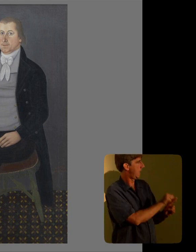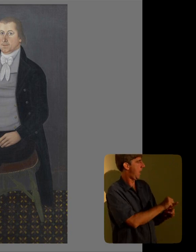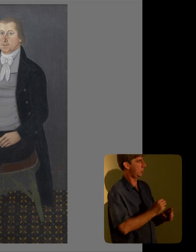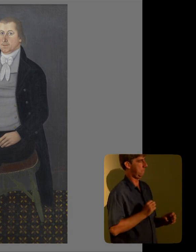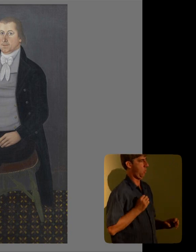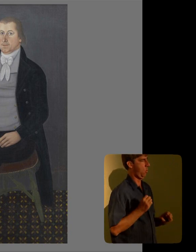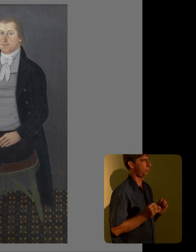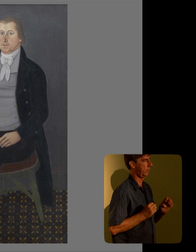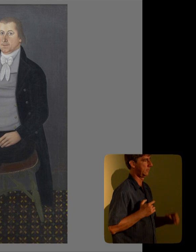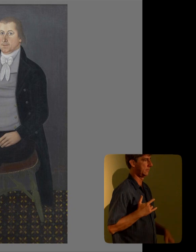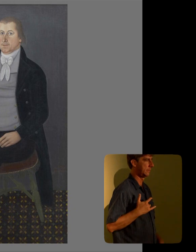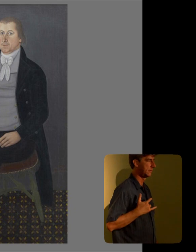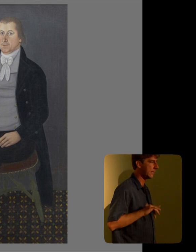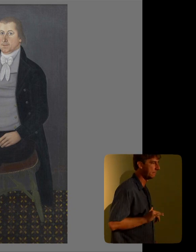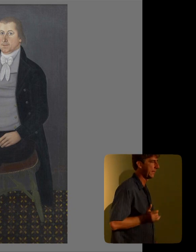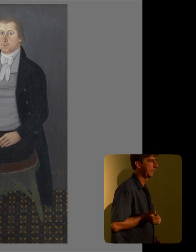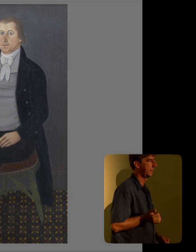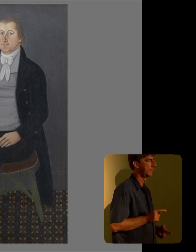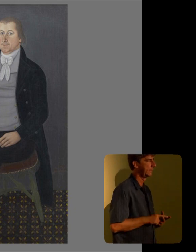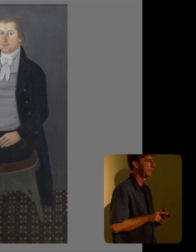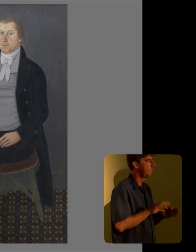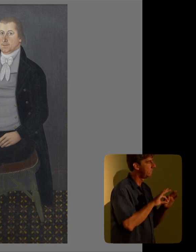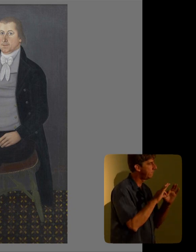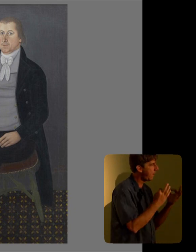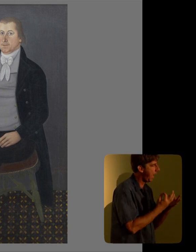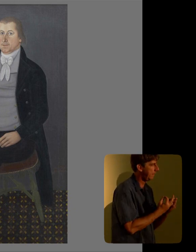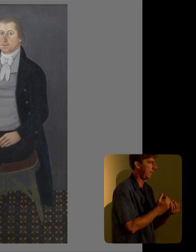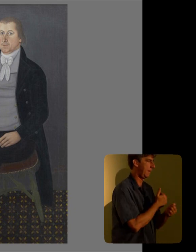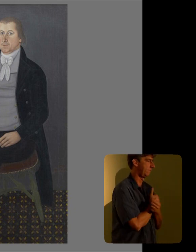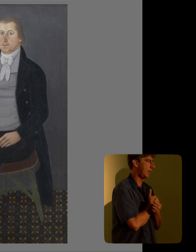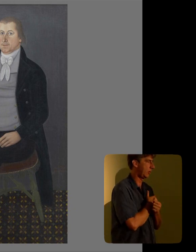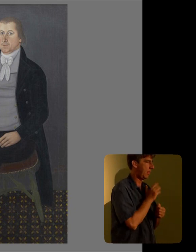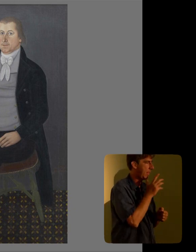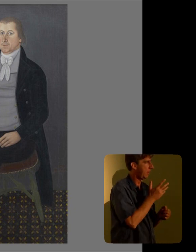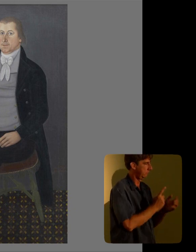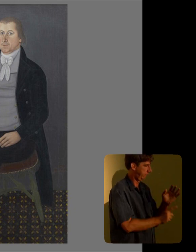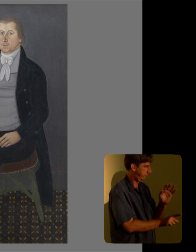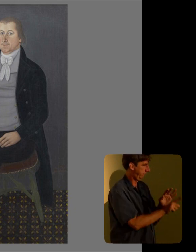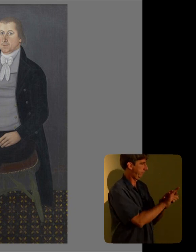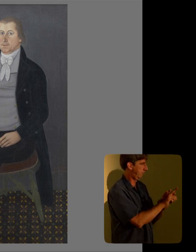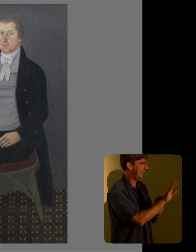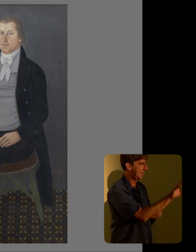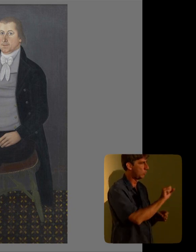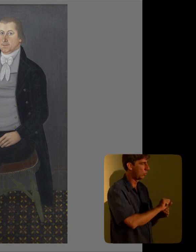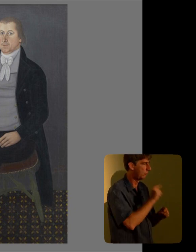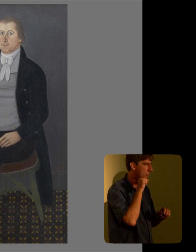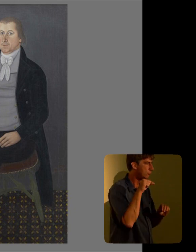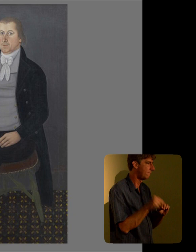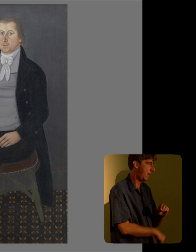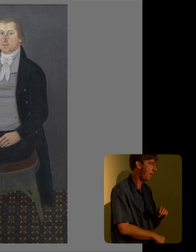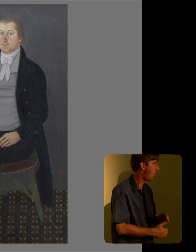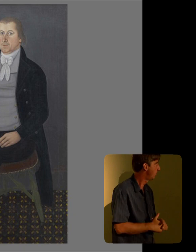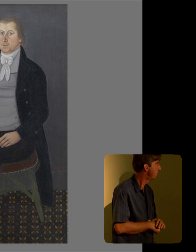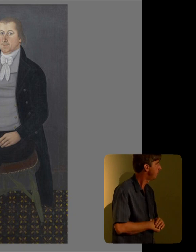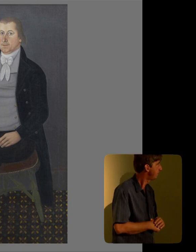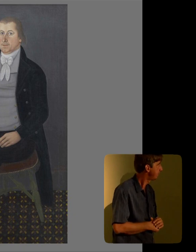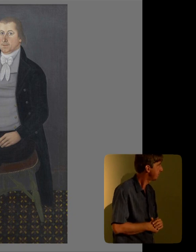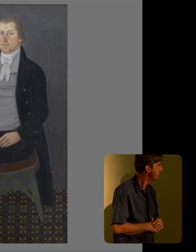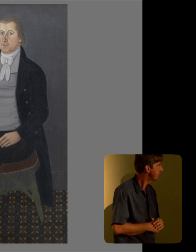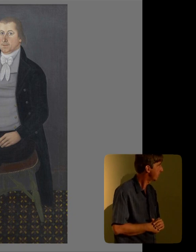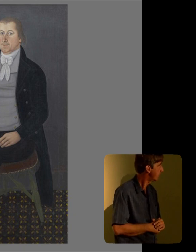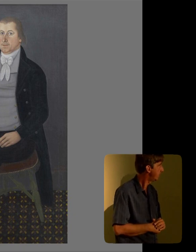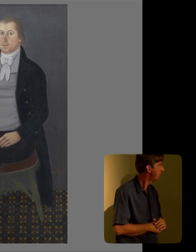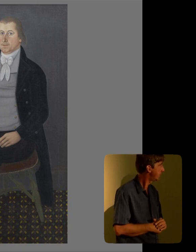sentimentality, this sense of familial affection is really, I believe, profound. And you see it in